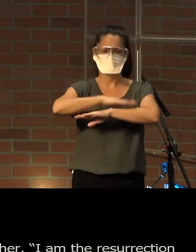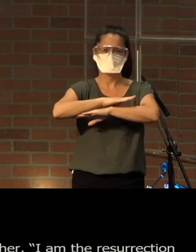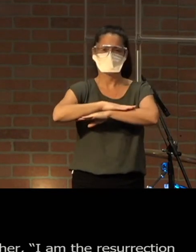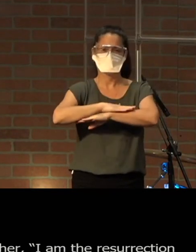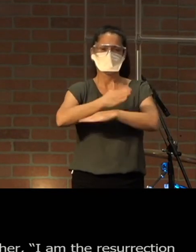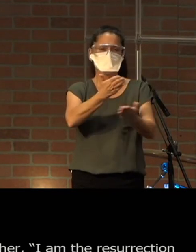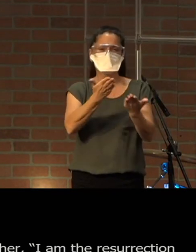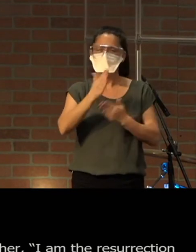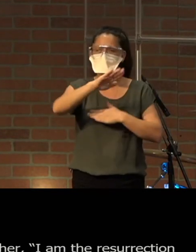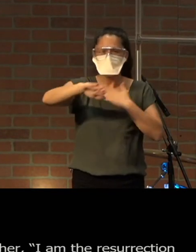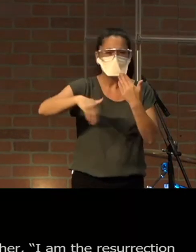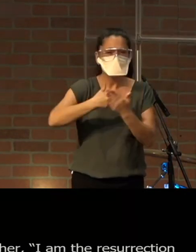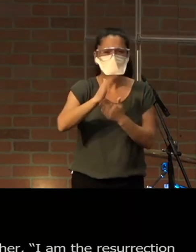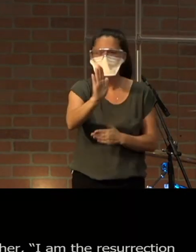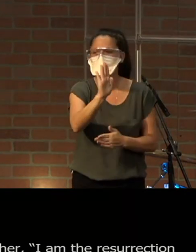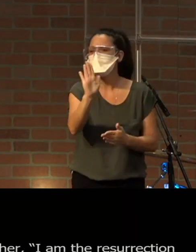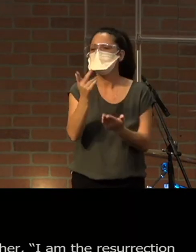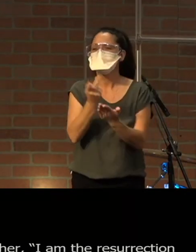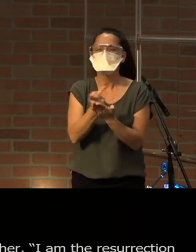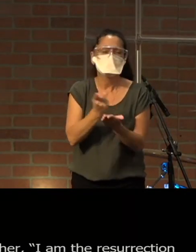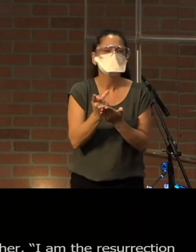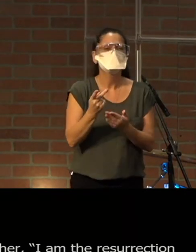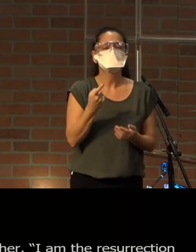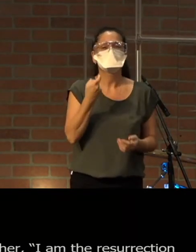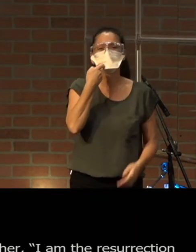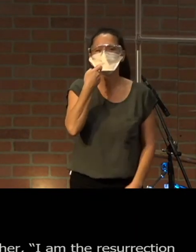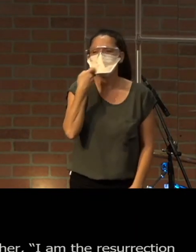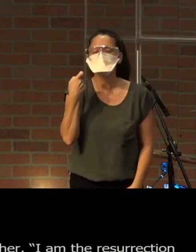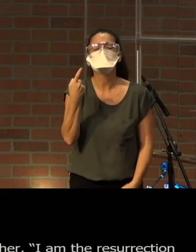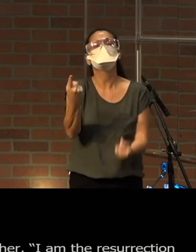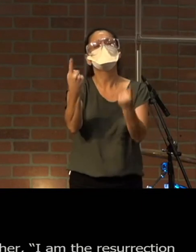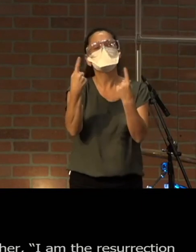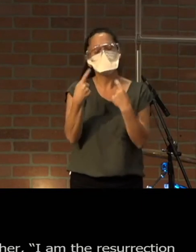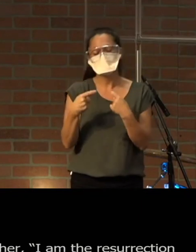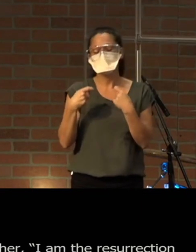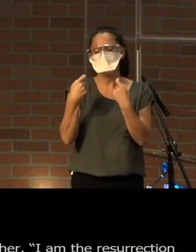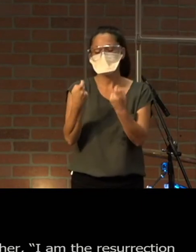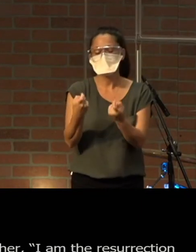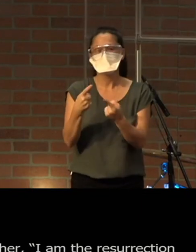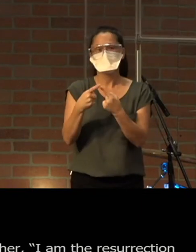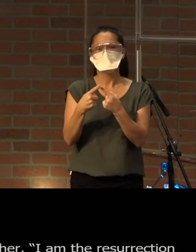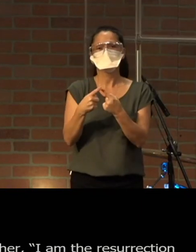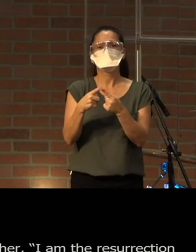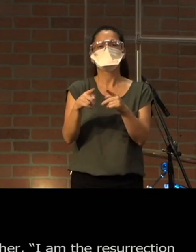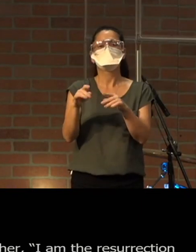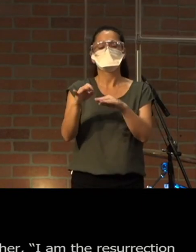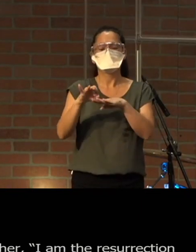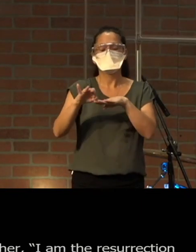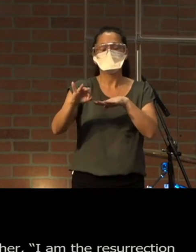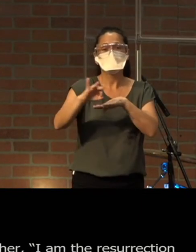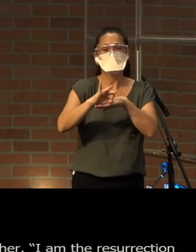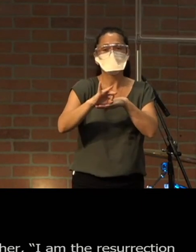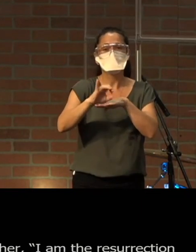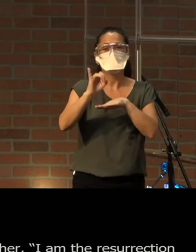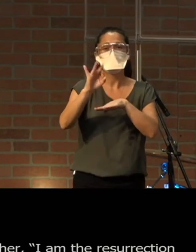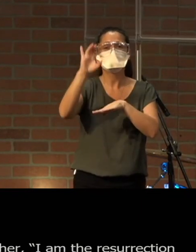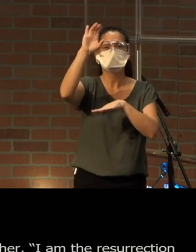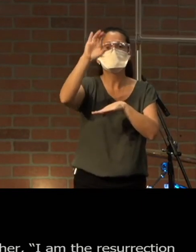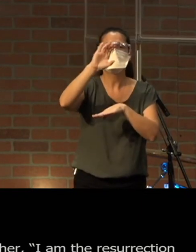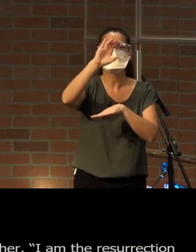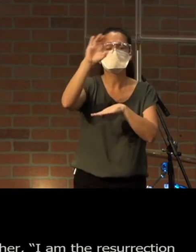your failures, bring all your addictions, come lay them down at the foot of the cross.